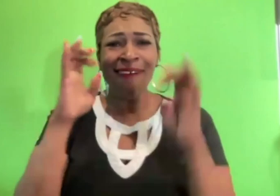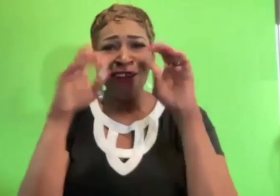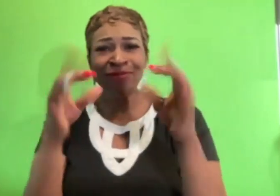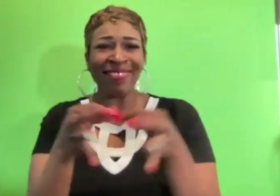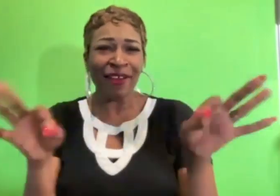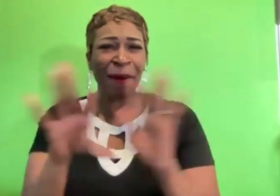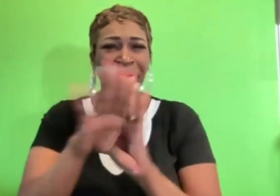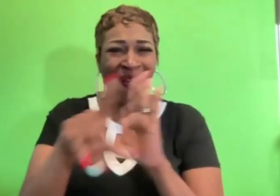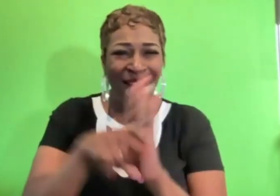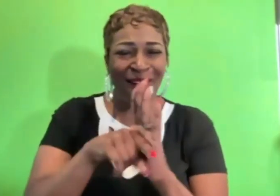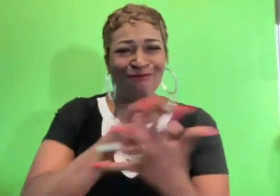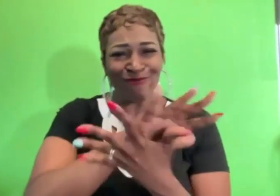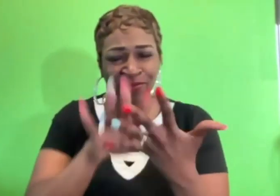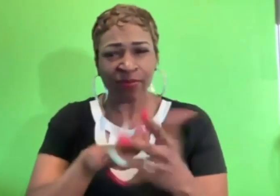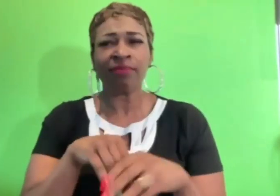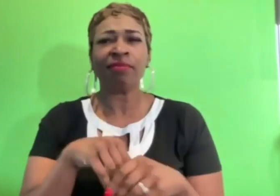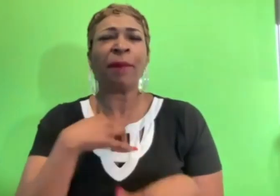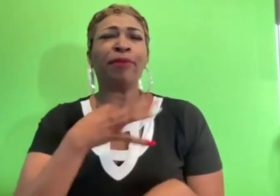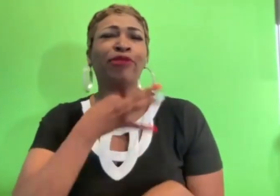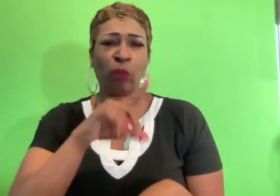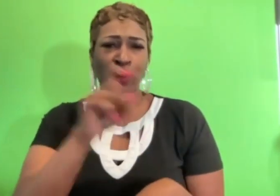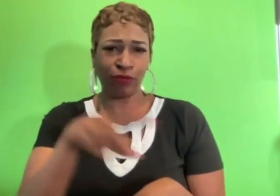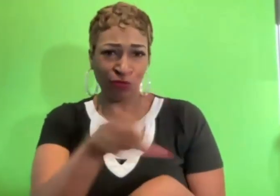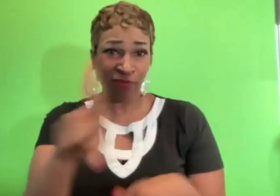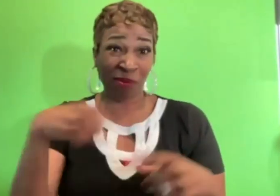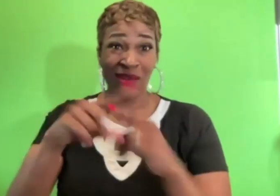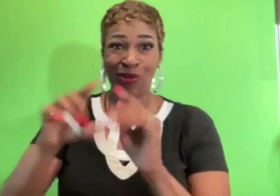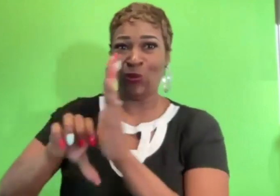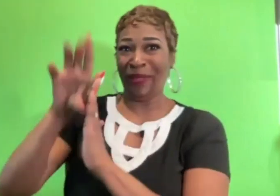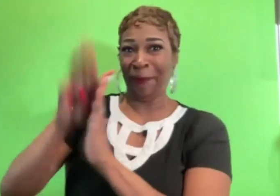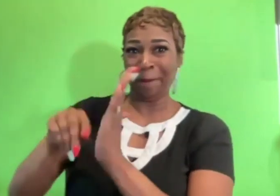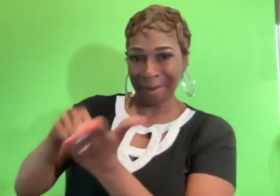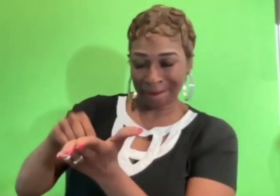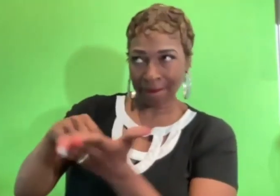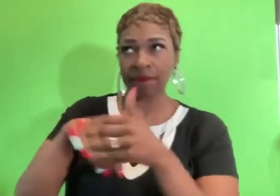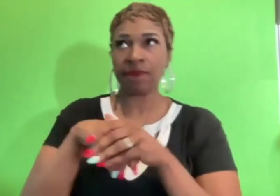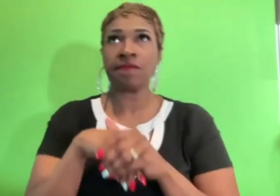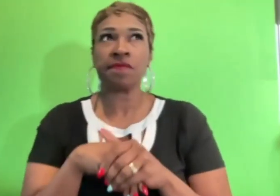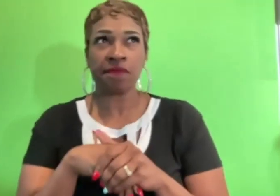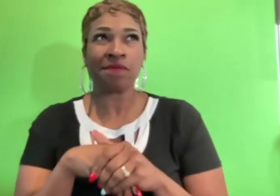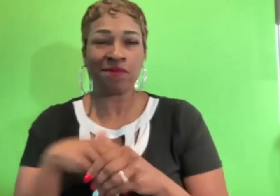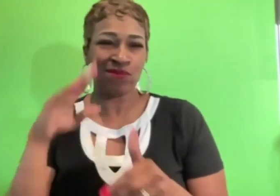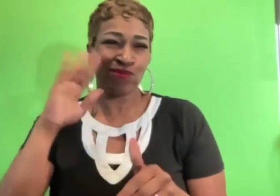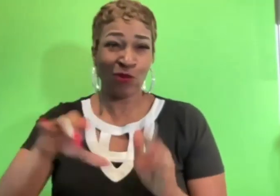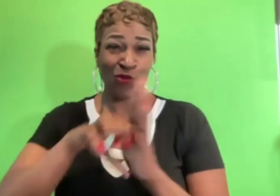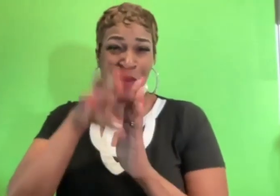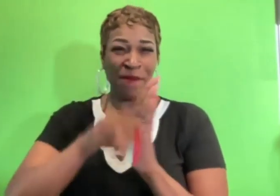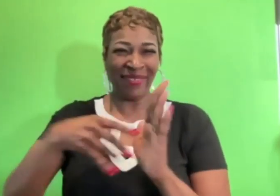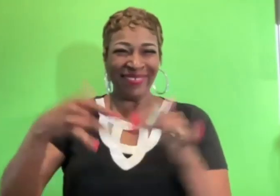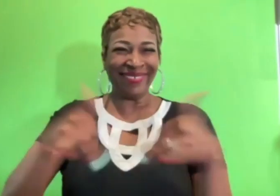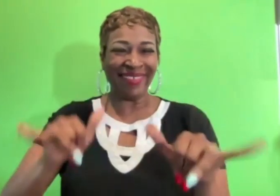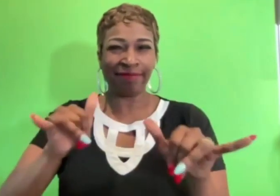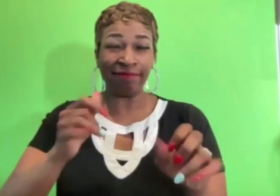Thank you for sharing your educational experiences and a little bit about your background. I have a follow-up question for you in terms of